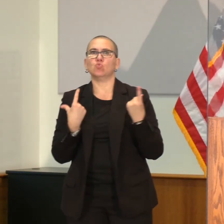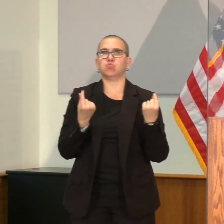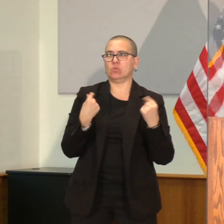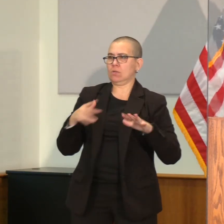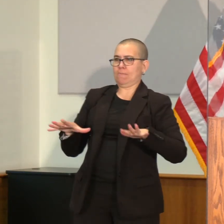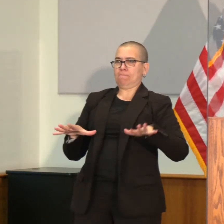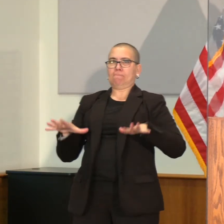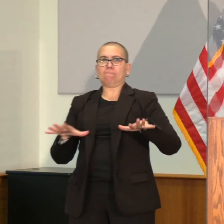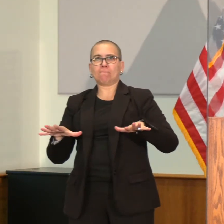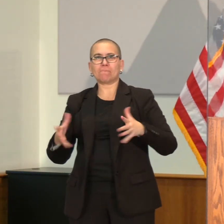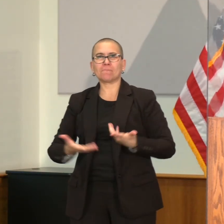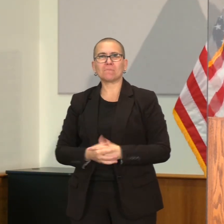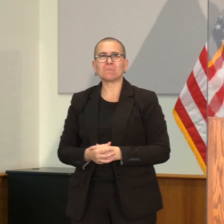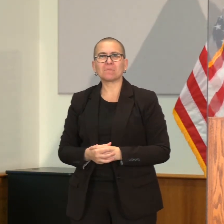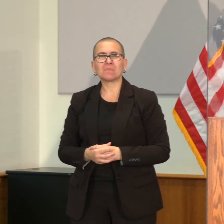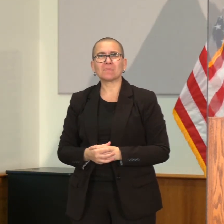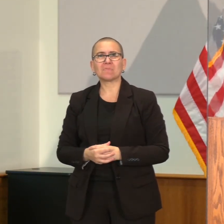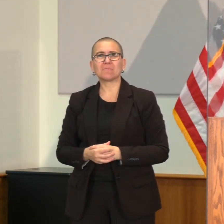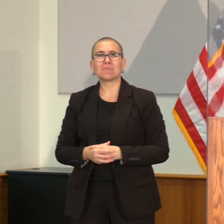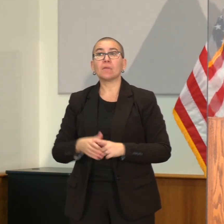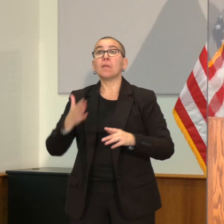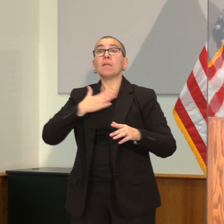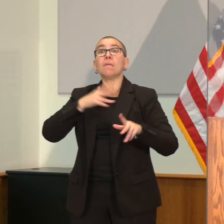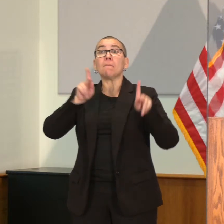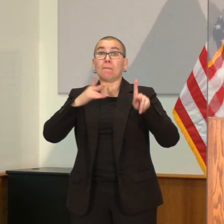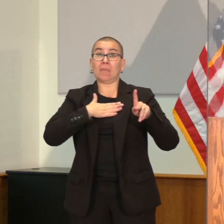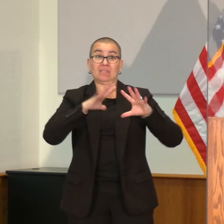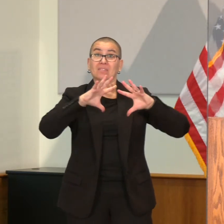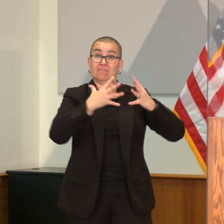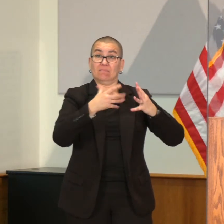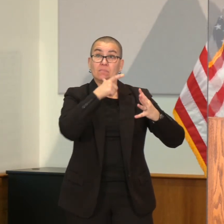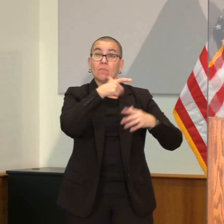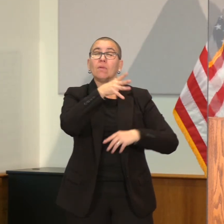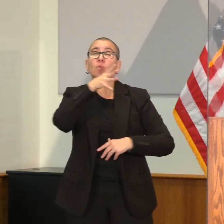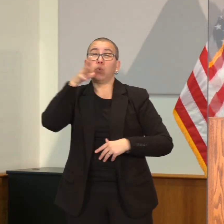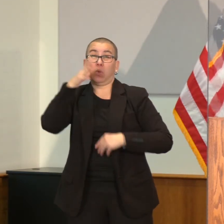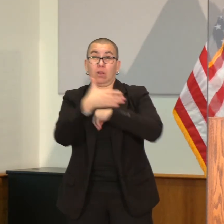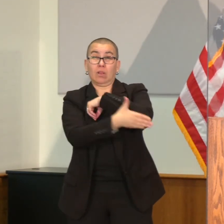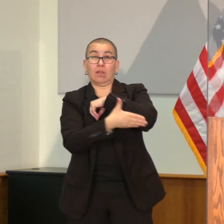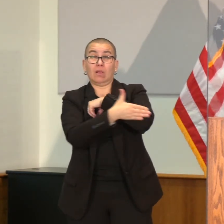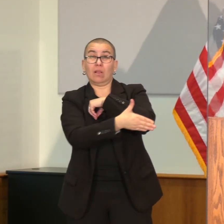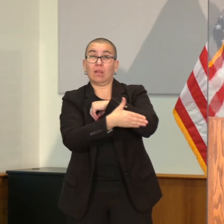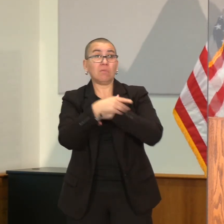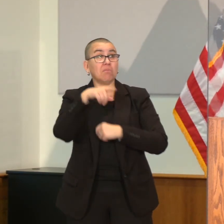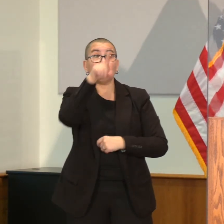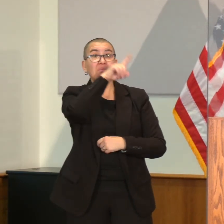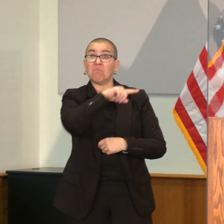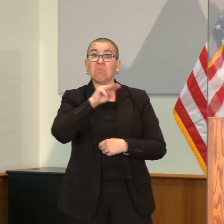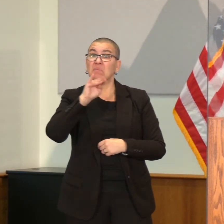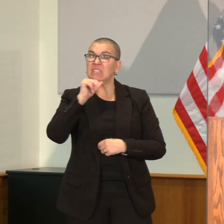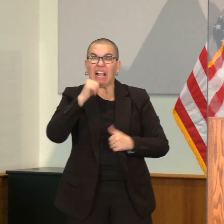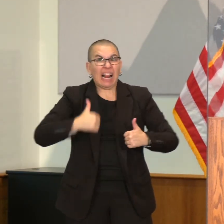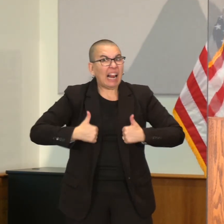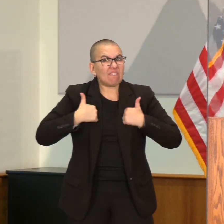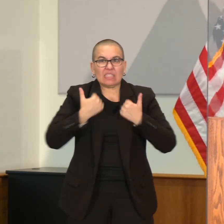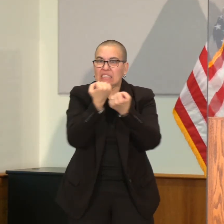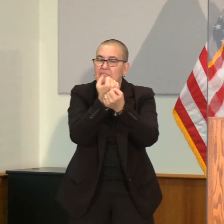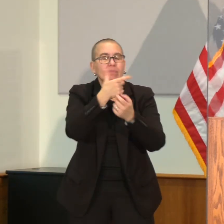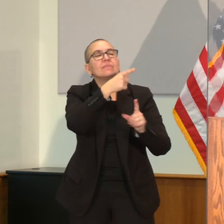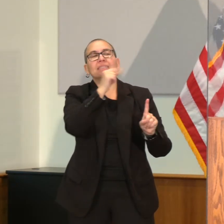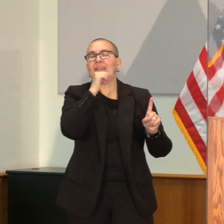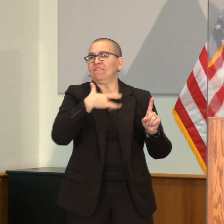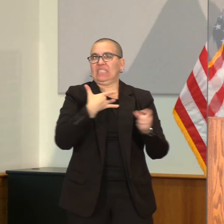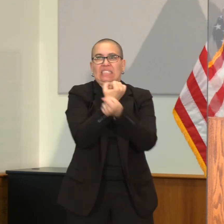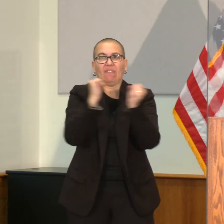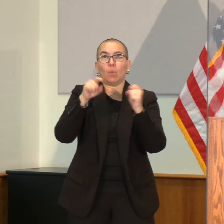my district in rural Minnesota don't feel safe to come to the very gem of our state, the Twin Cities. Urban residents